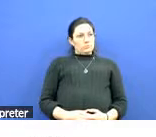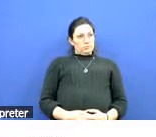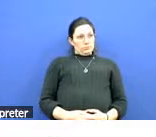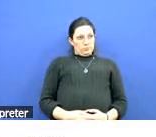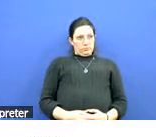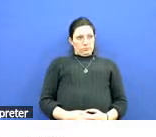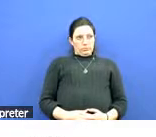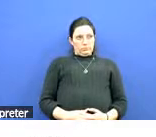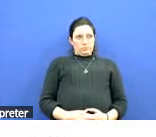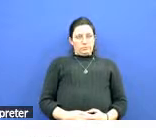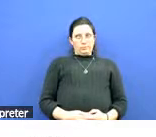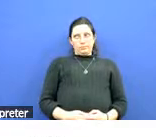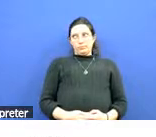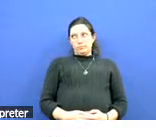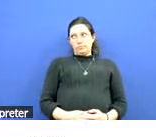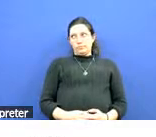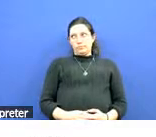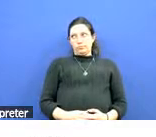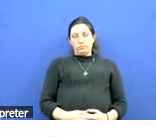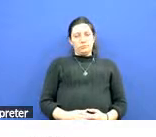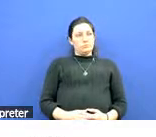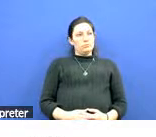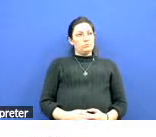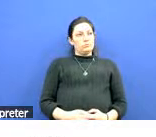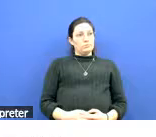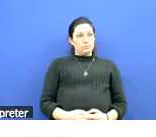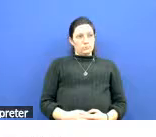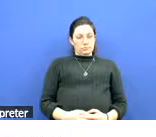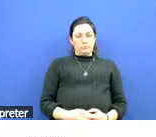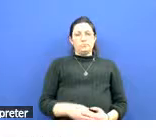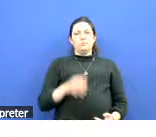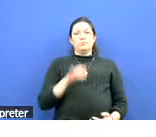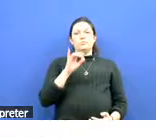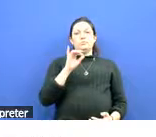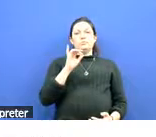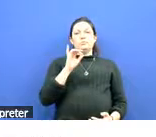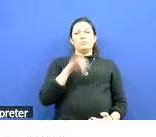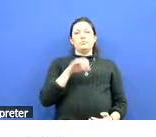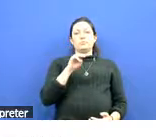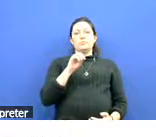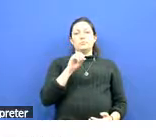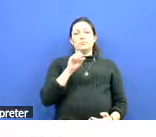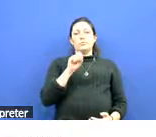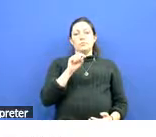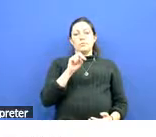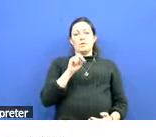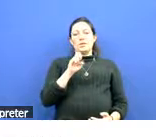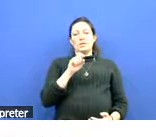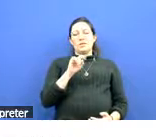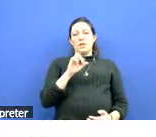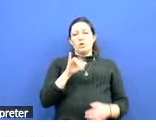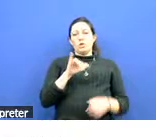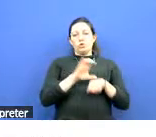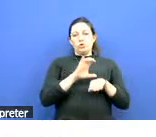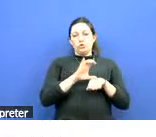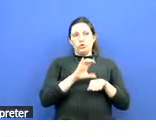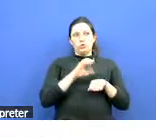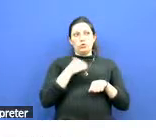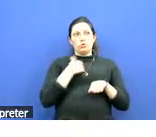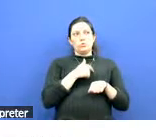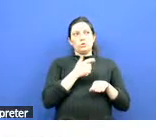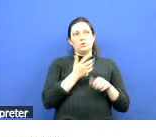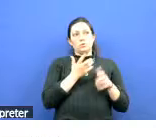If you're familiar, this is near the Coptic monastery there. And these are opportunities, again, for us to shift away from Cedarhurst